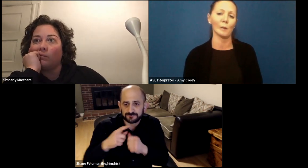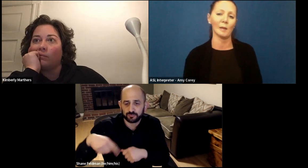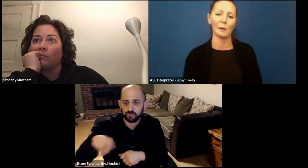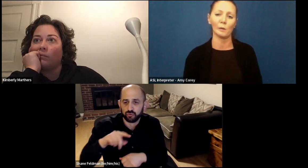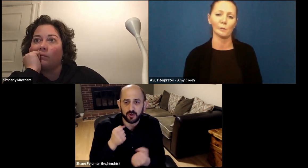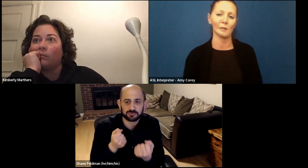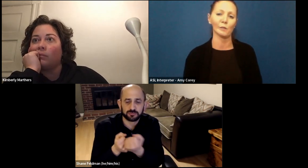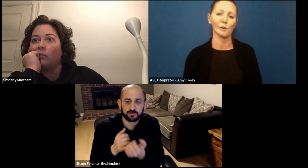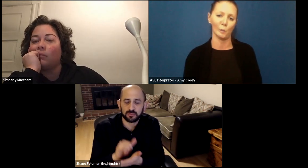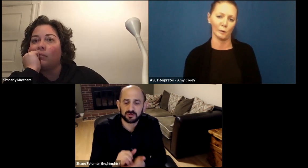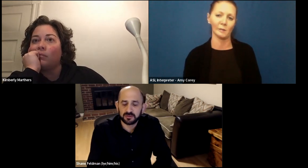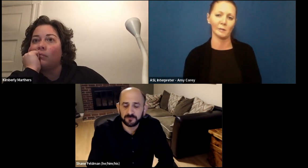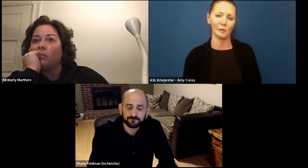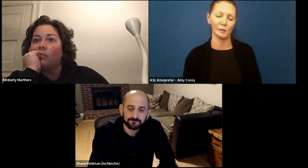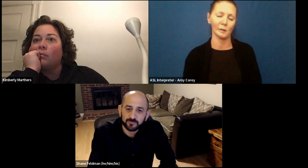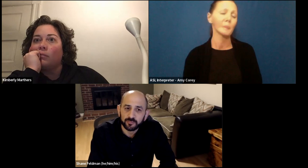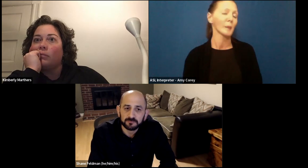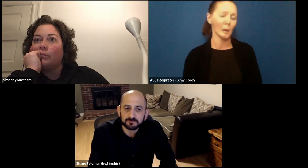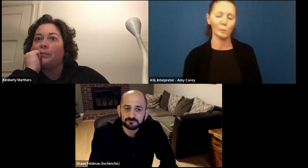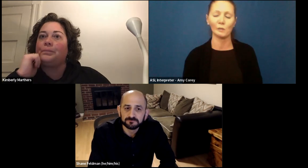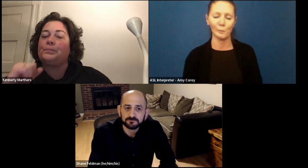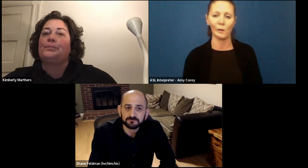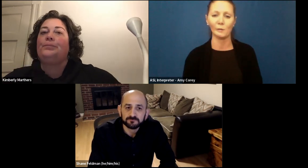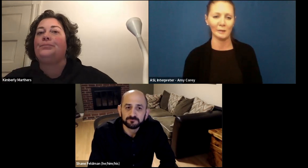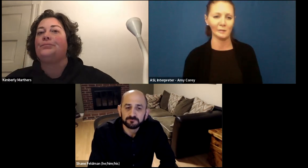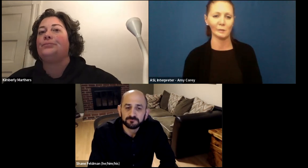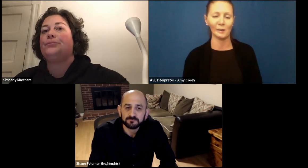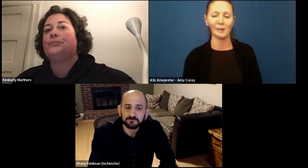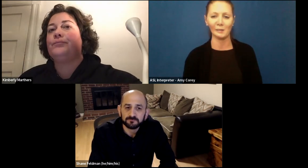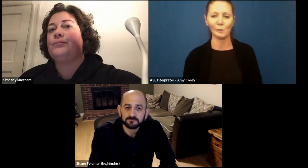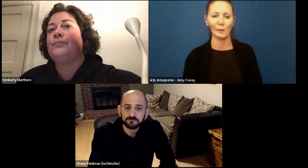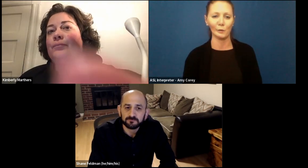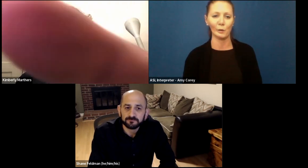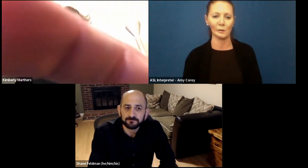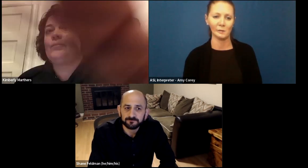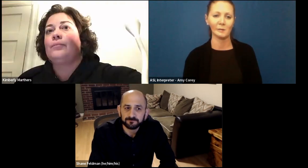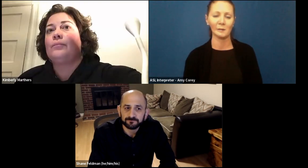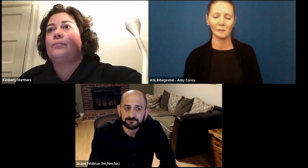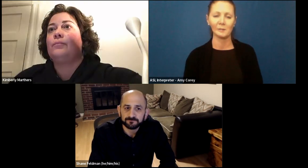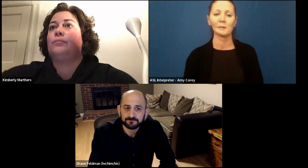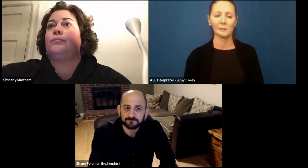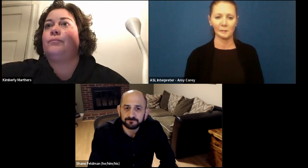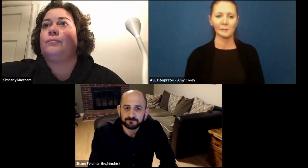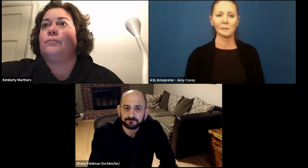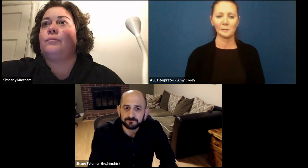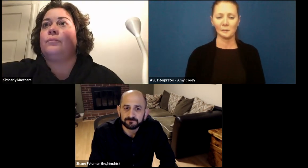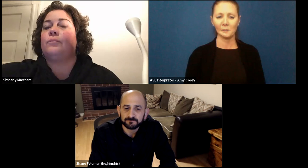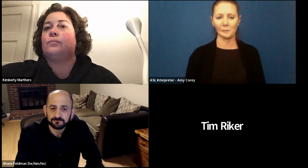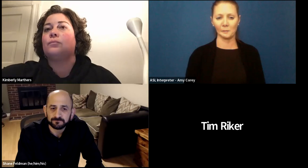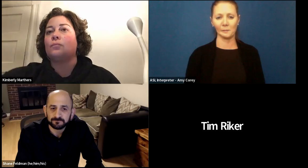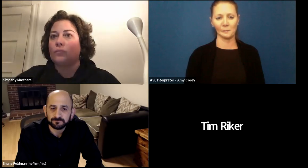in a way that works best for your organization, and we'll support as best as we can as well, of course.